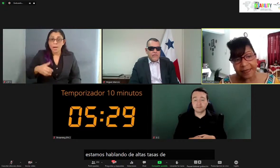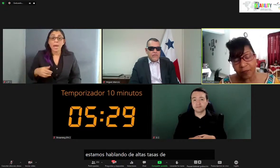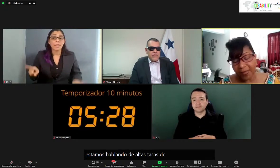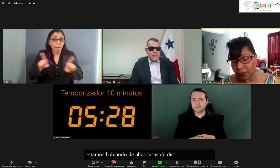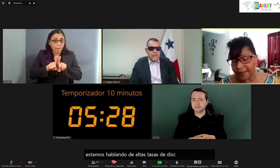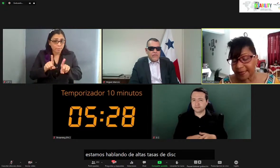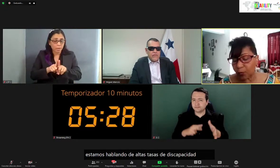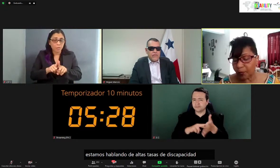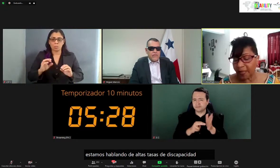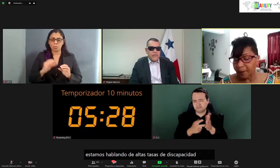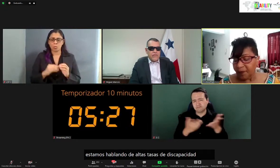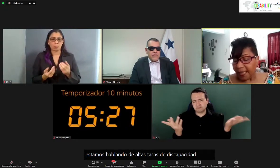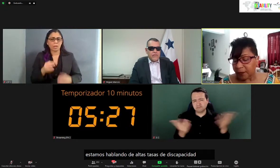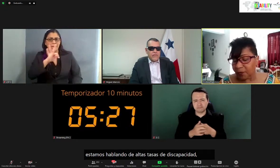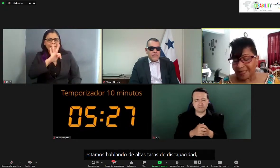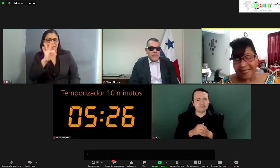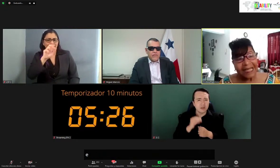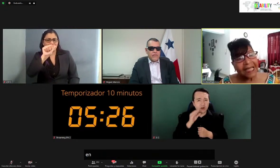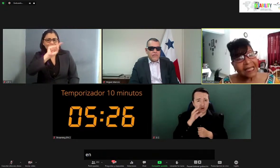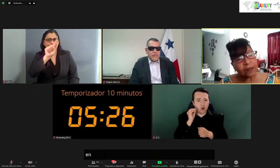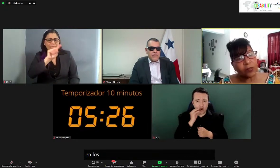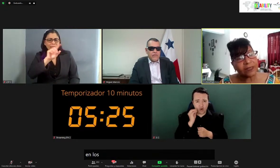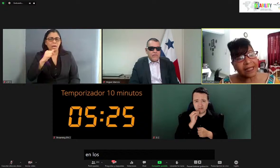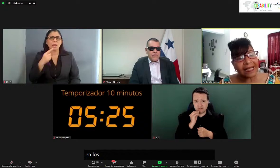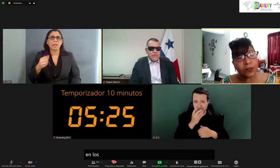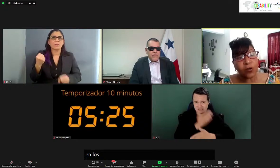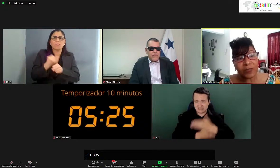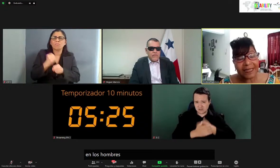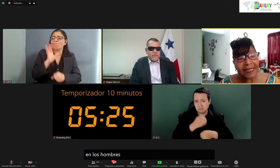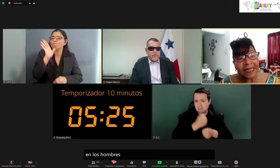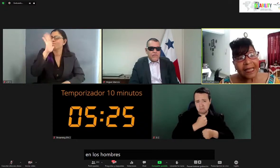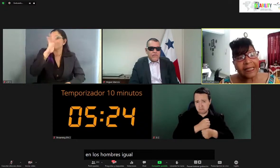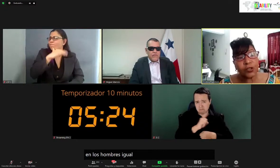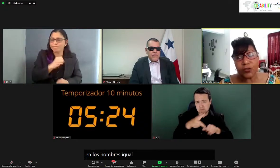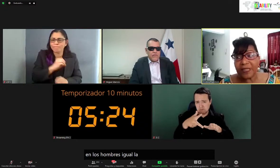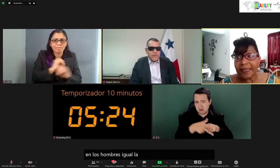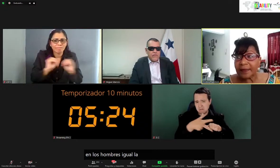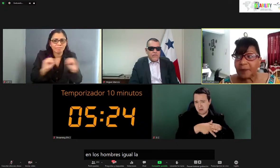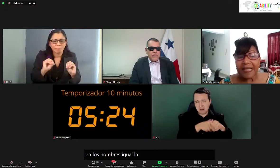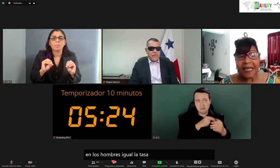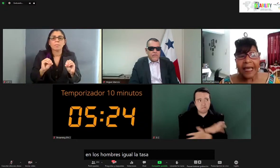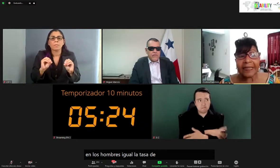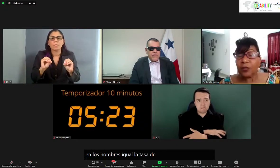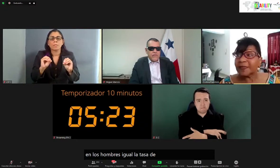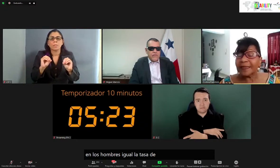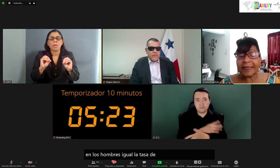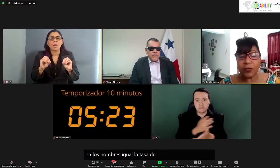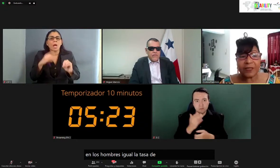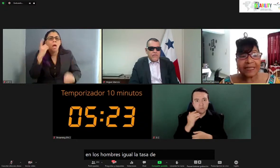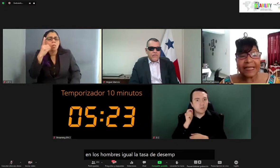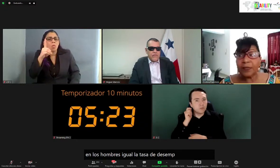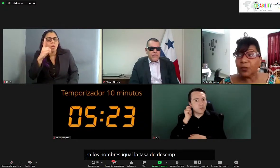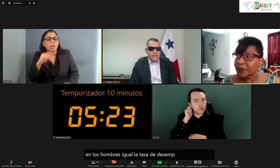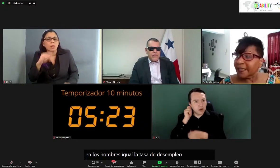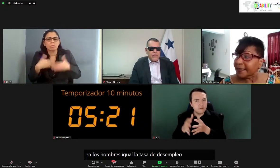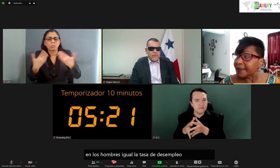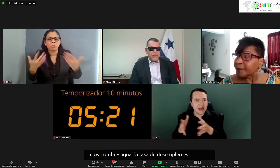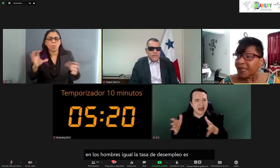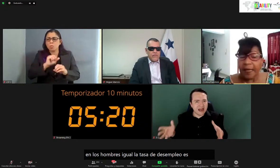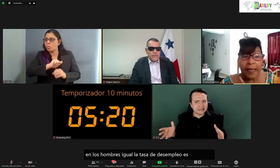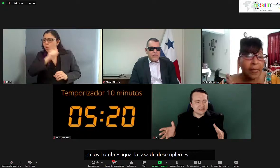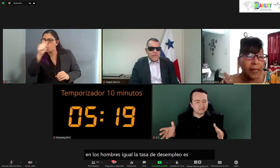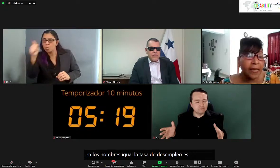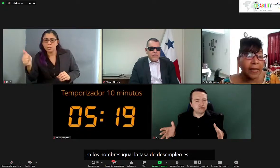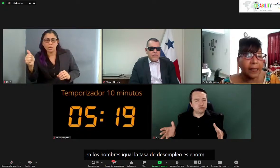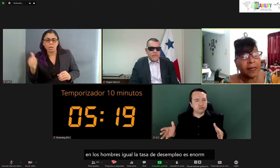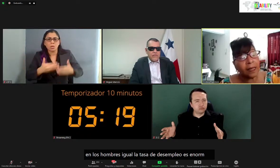also in maine this unemployment rate is huge so this is another thing in which